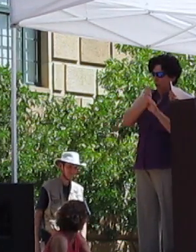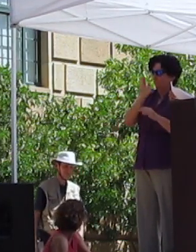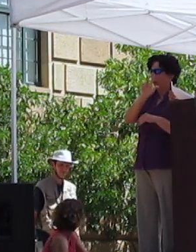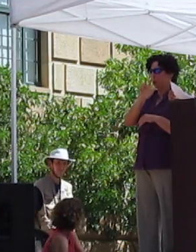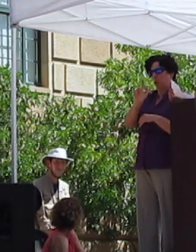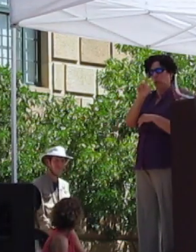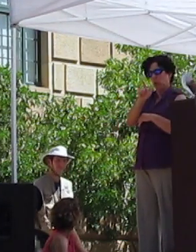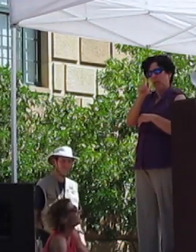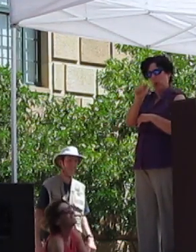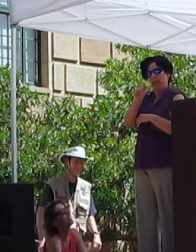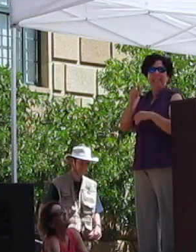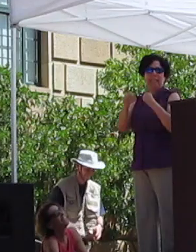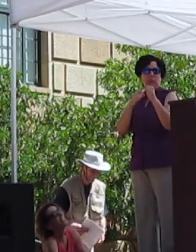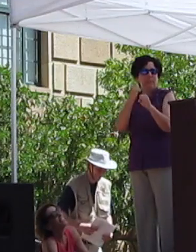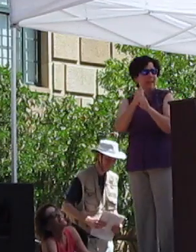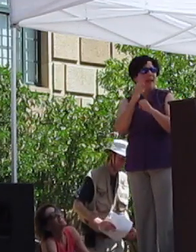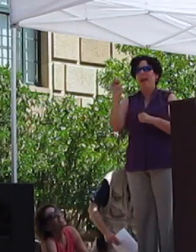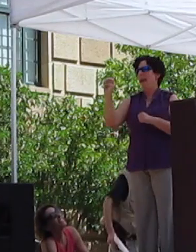gentlemen, Ezra Niesen.